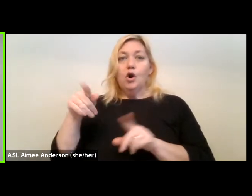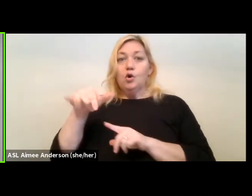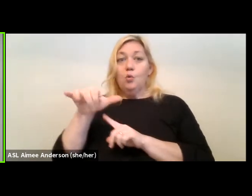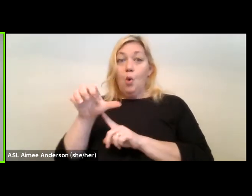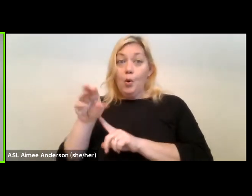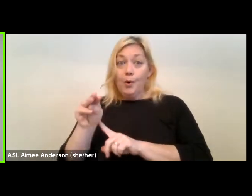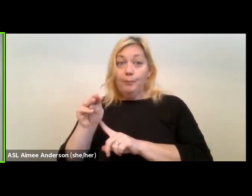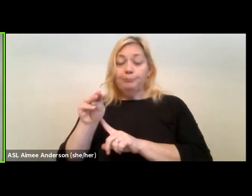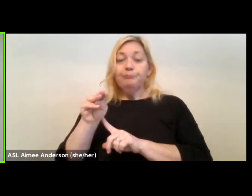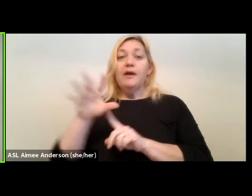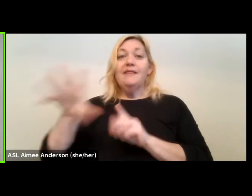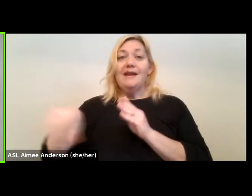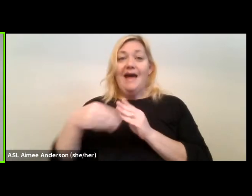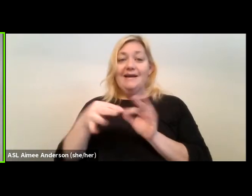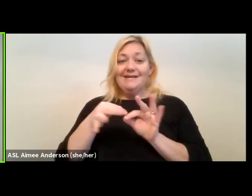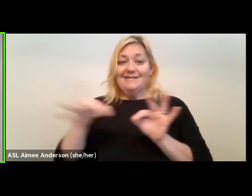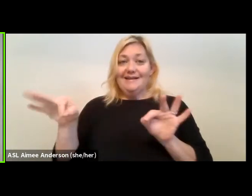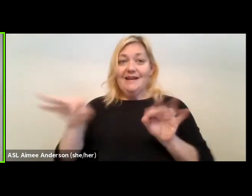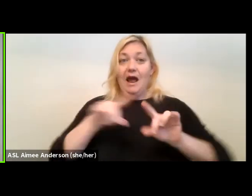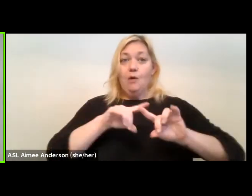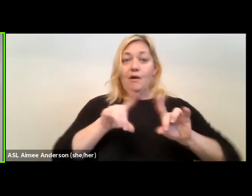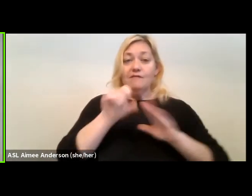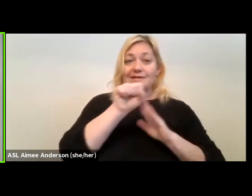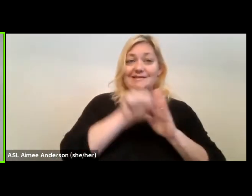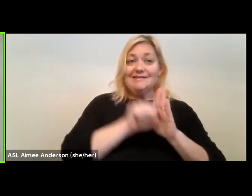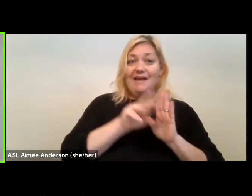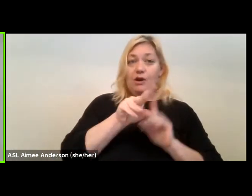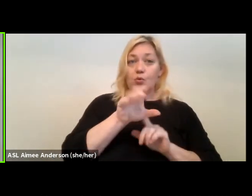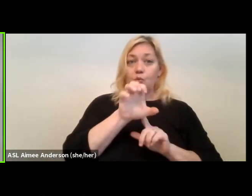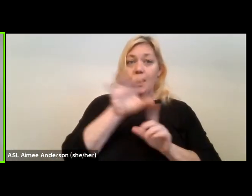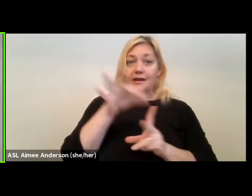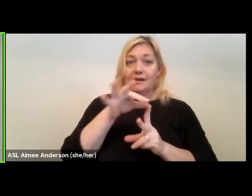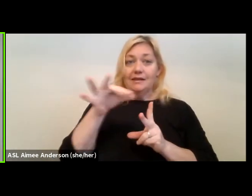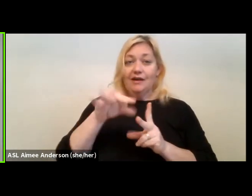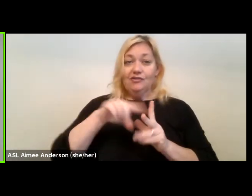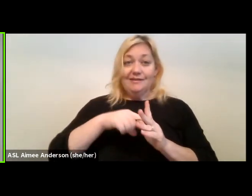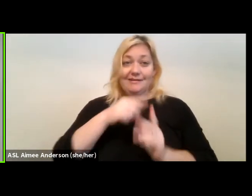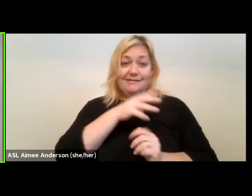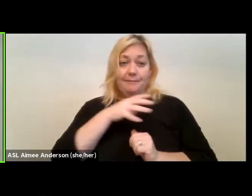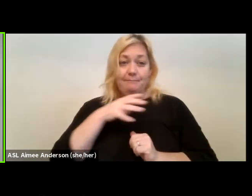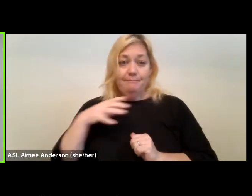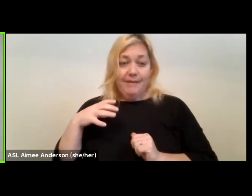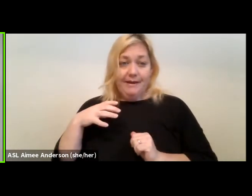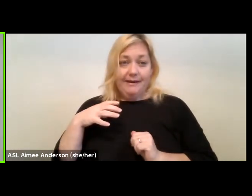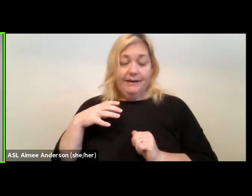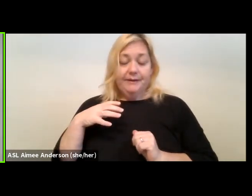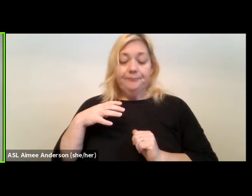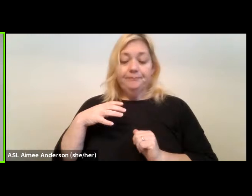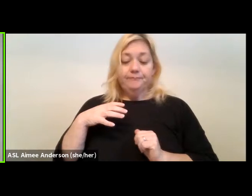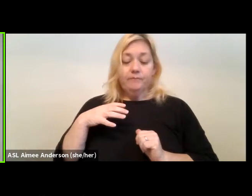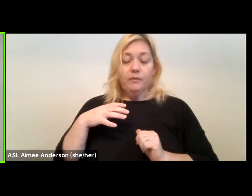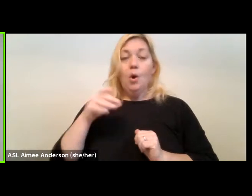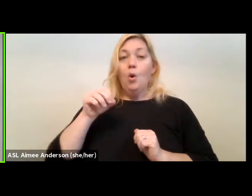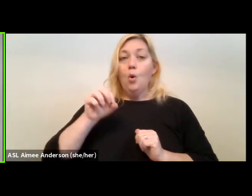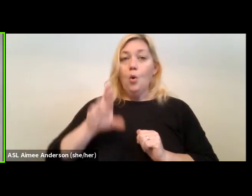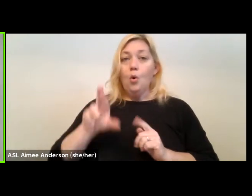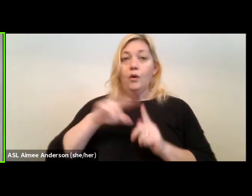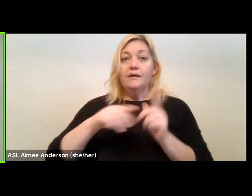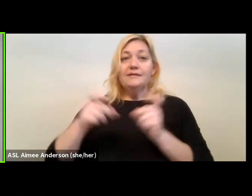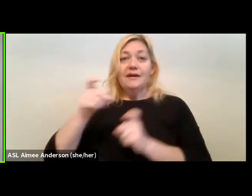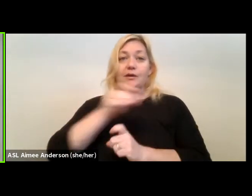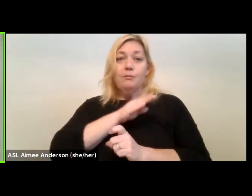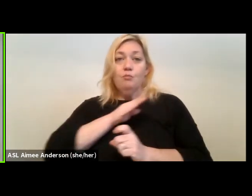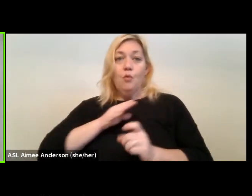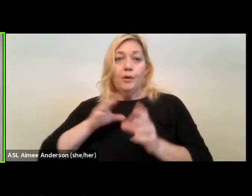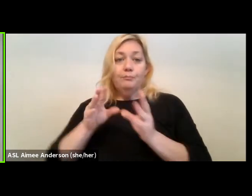following sentence. However, if a statewide election, a meeting of this committee, which means convention, or an executive board meeting